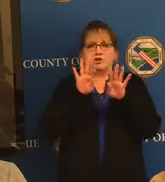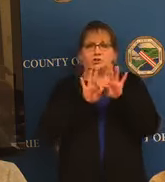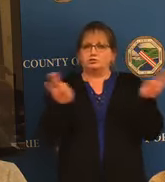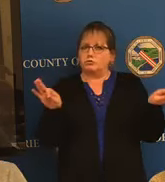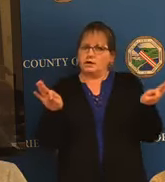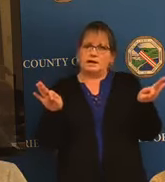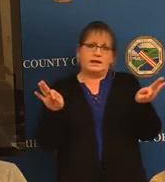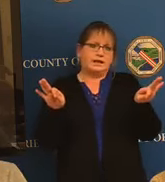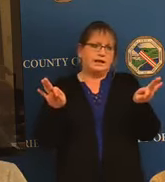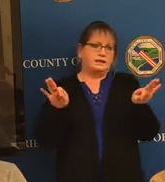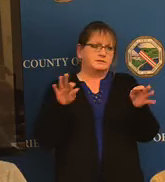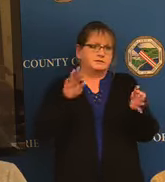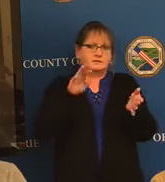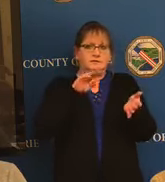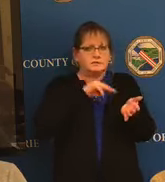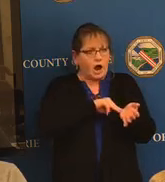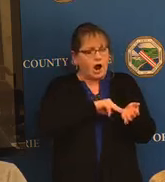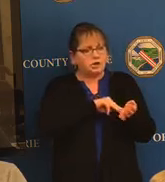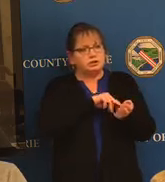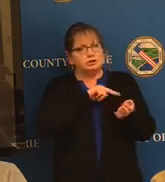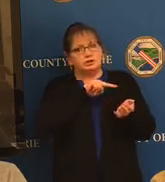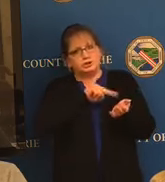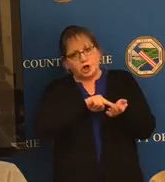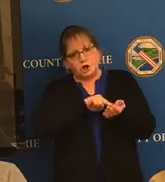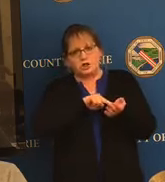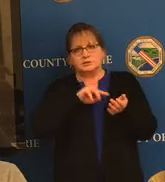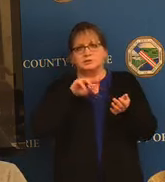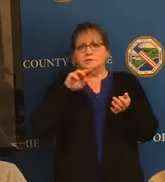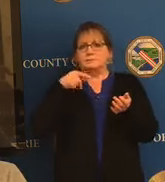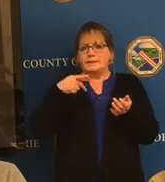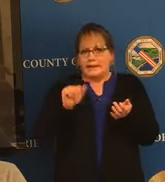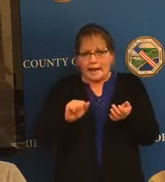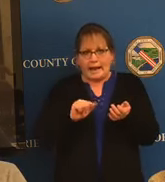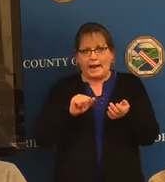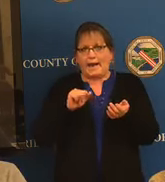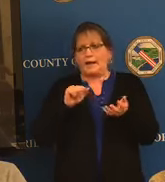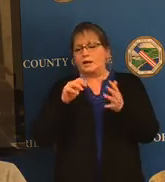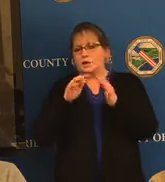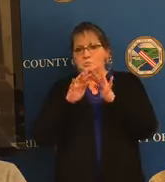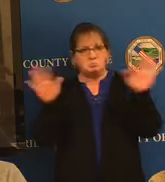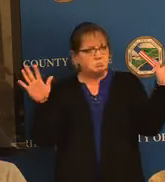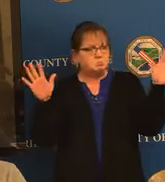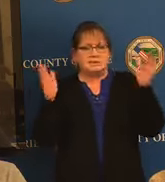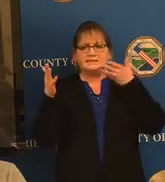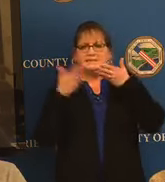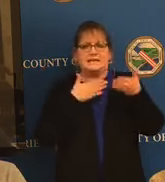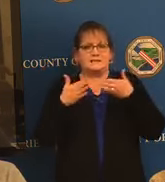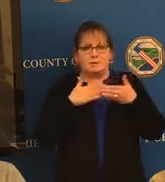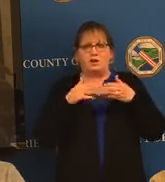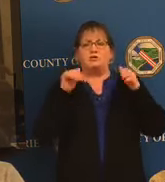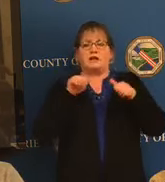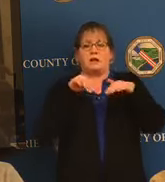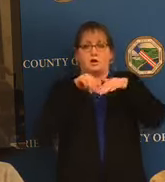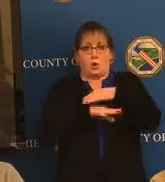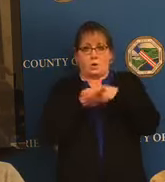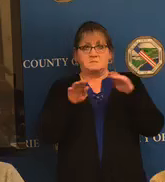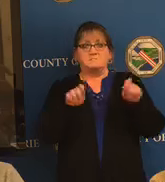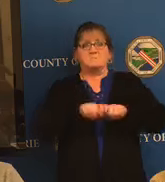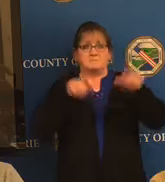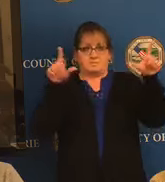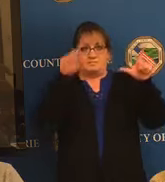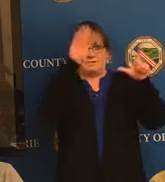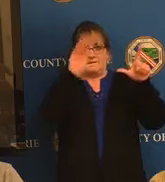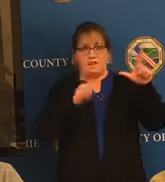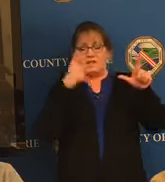degree, physician, a nurse practitioner, PA, nurse, any type of nurse, can go in and volunteer.